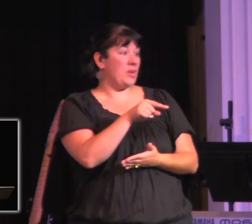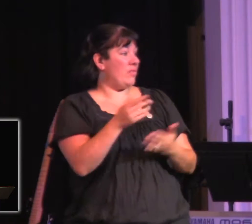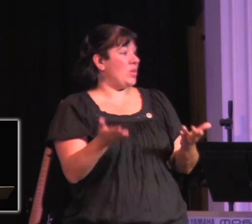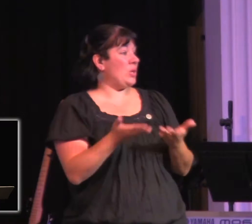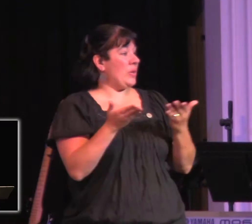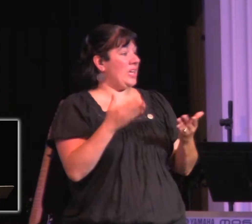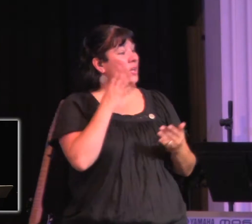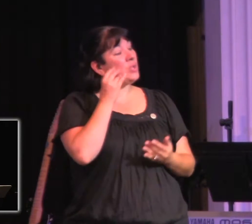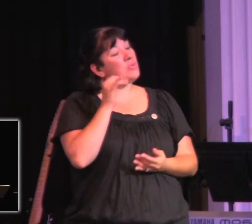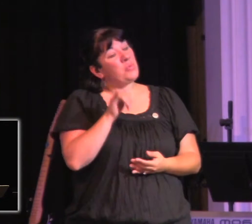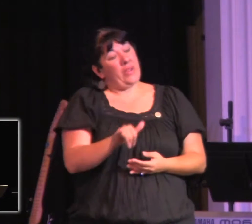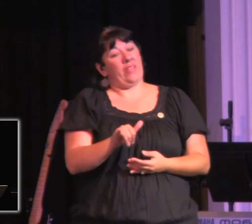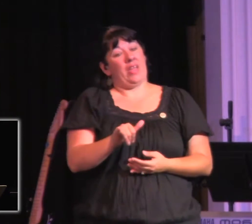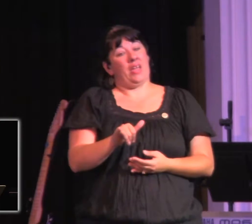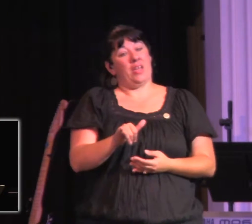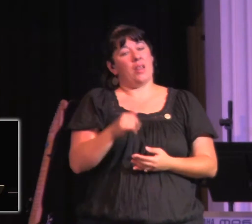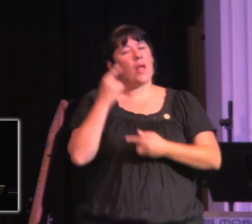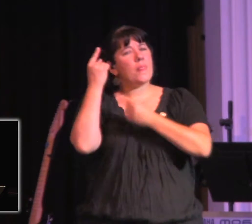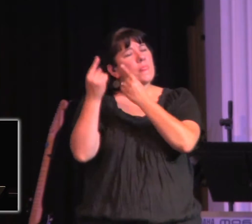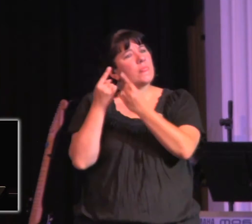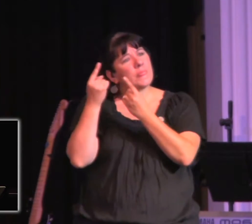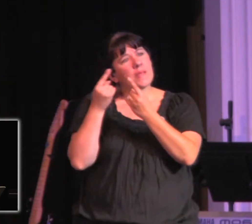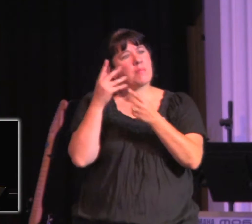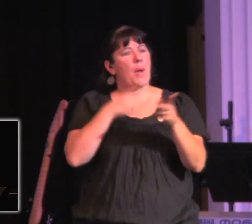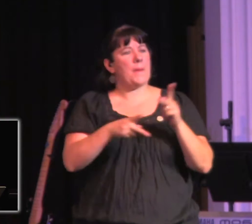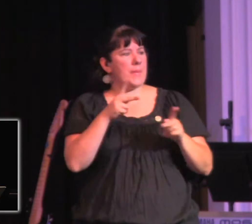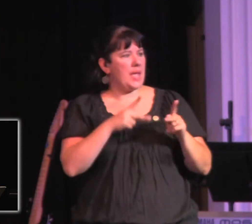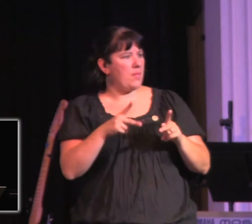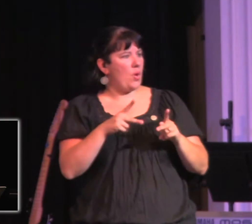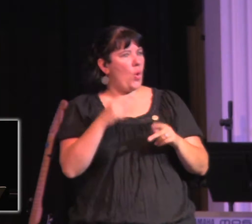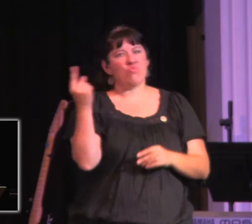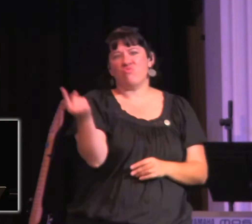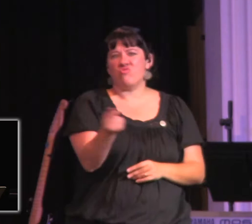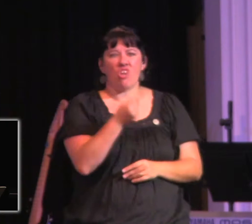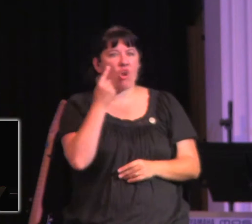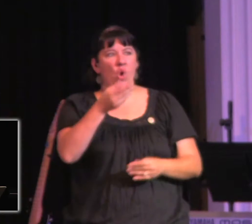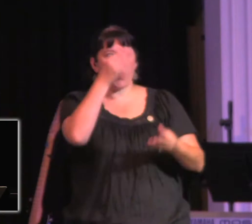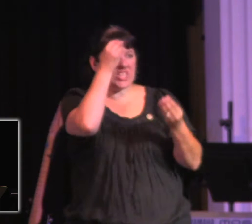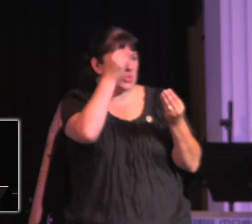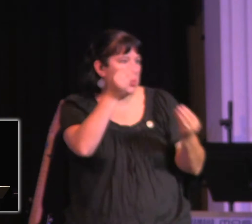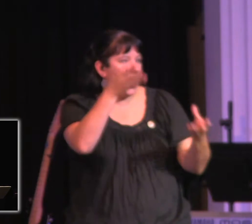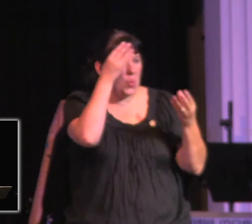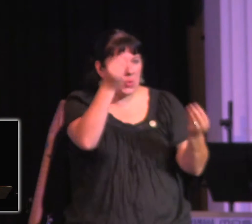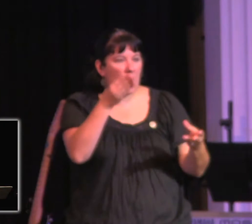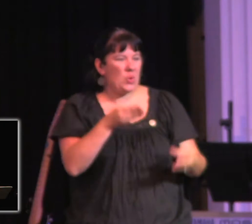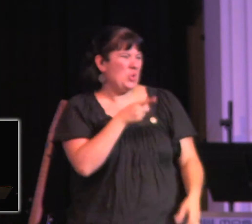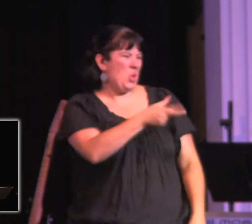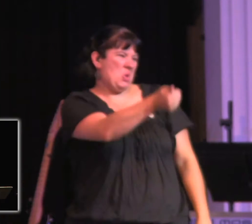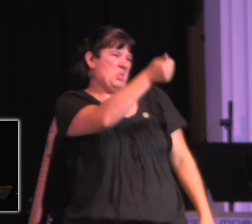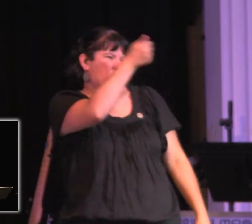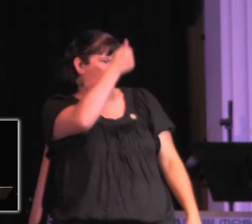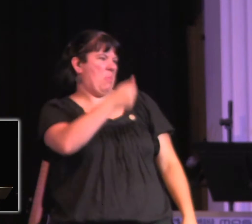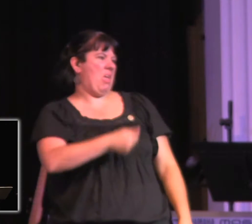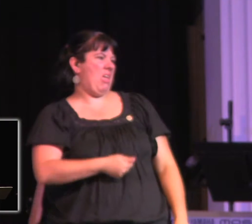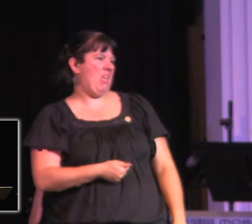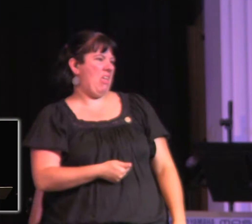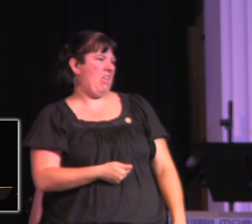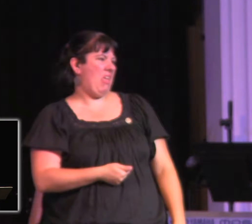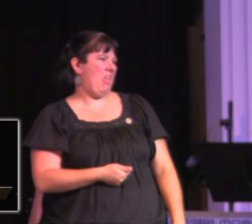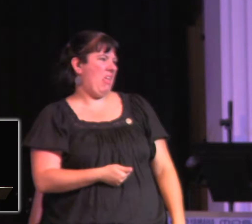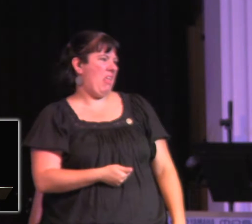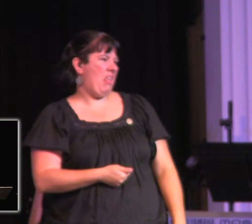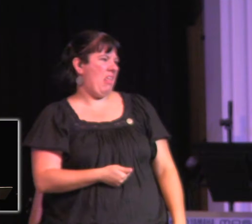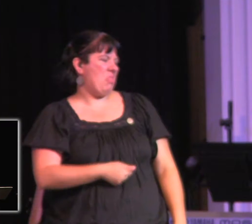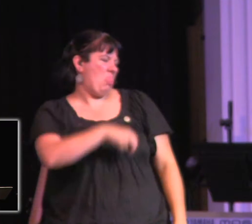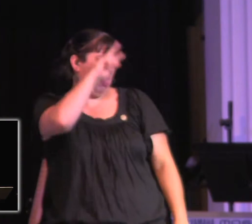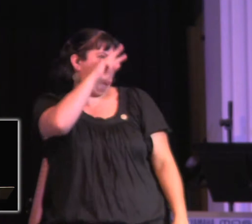has experienced that. Think of those who have been told over and over again, "You're stupid. You're dumb. You're a